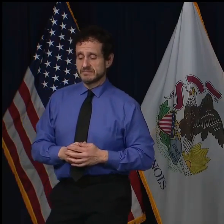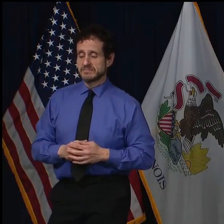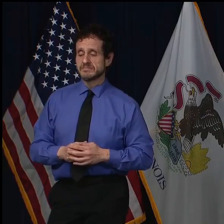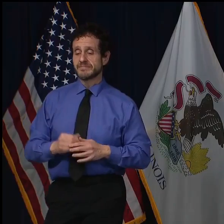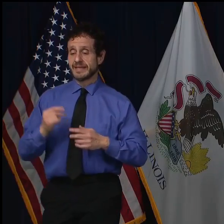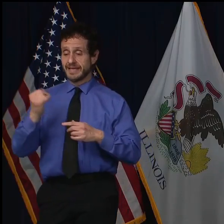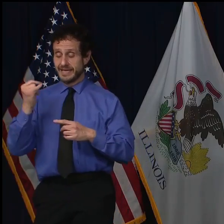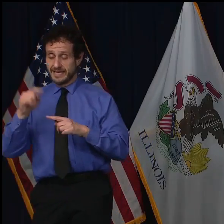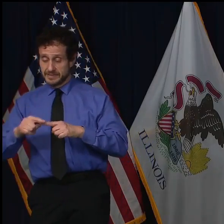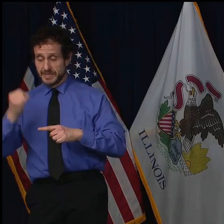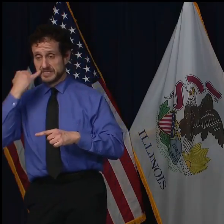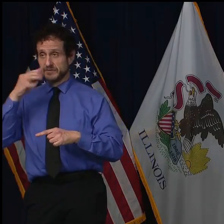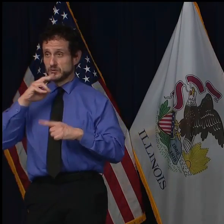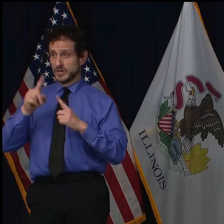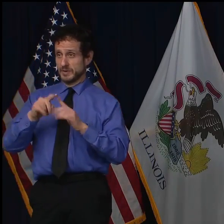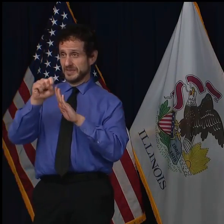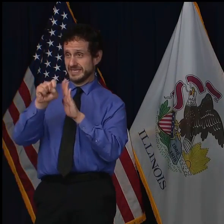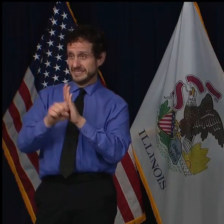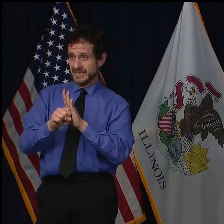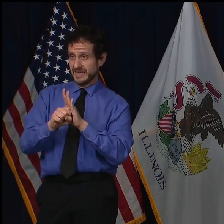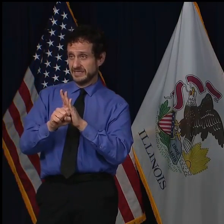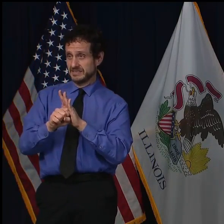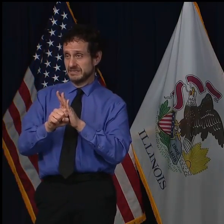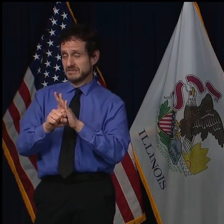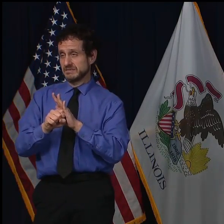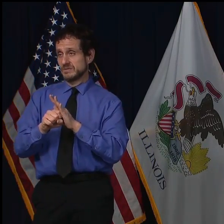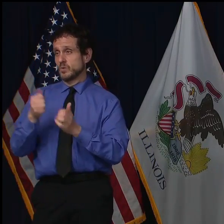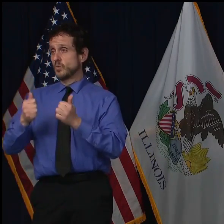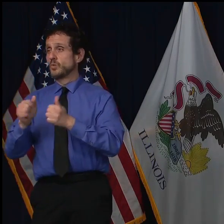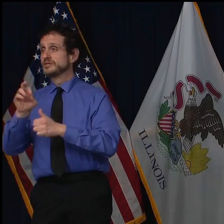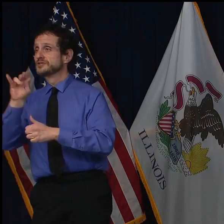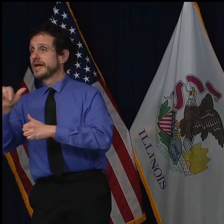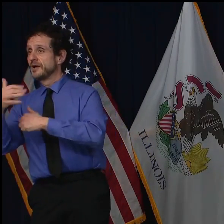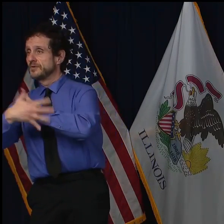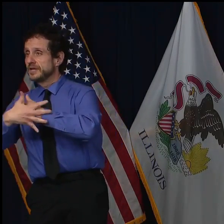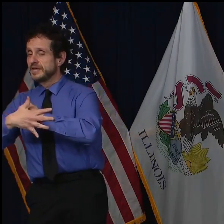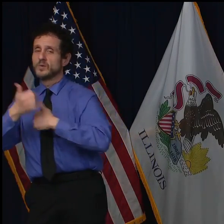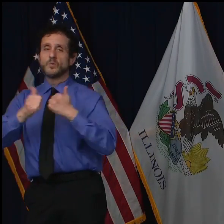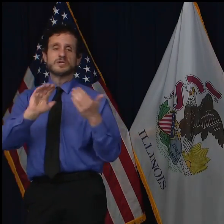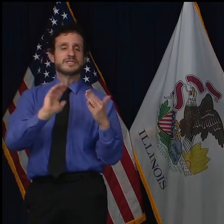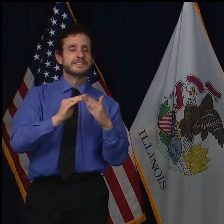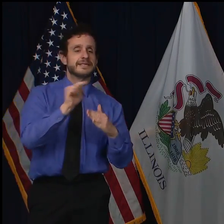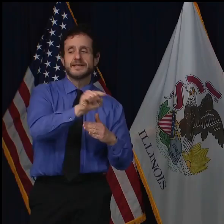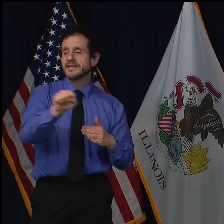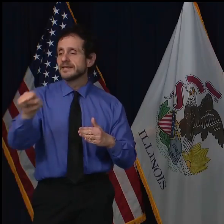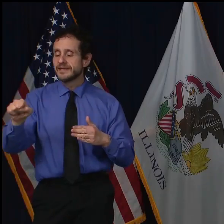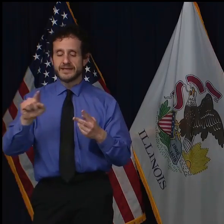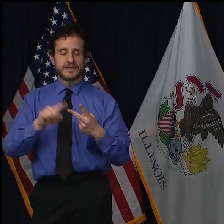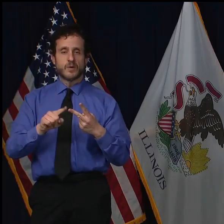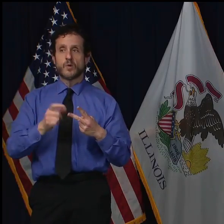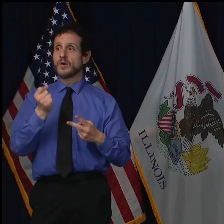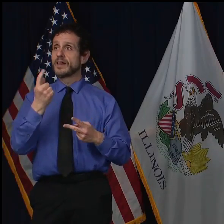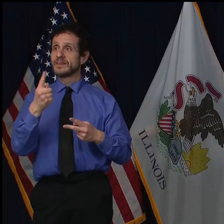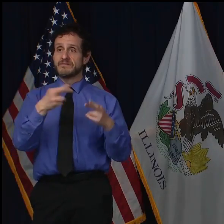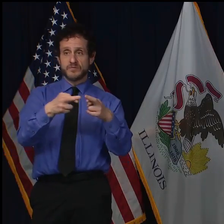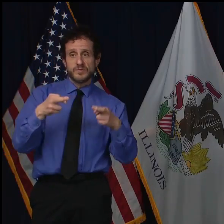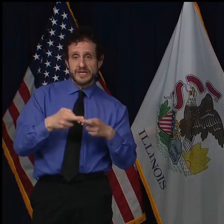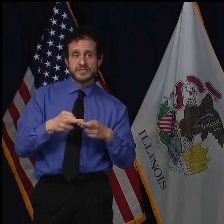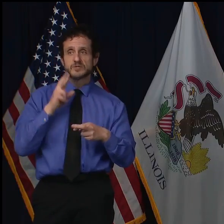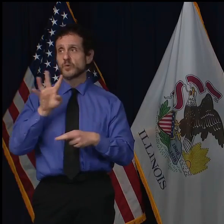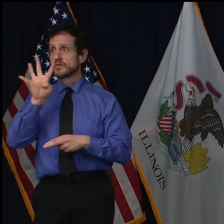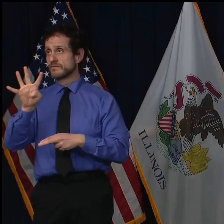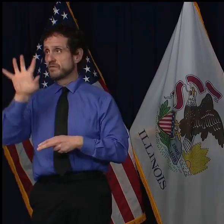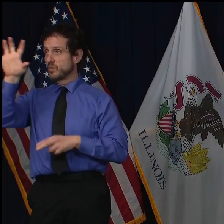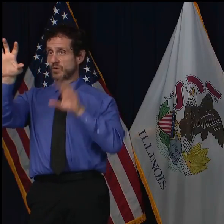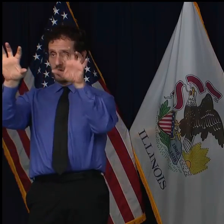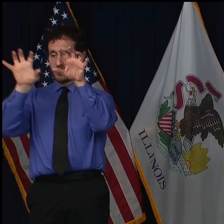using, whether you're dividing it up, by counties or by cities or by, 11 EMS regions, but now the